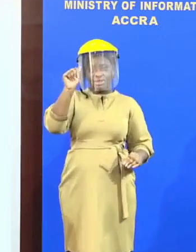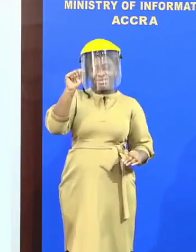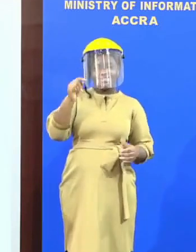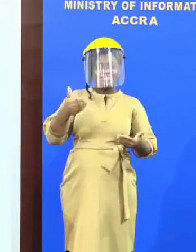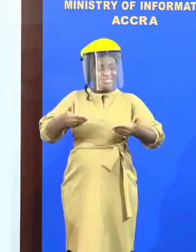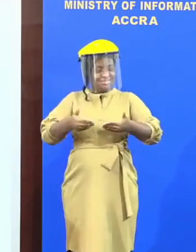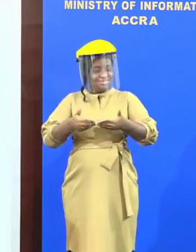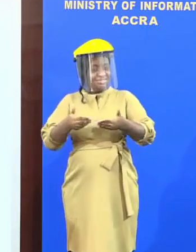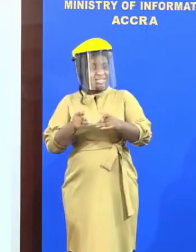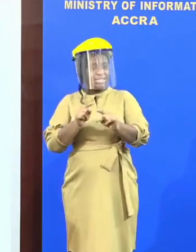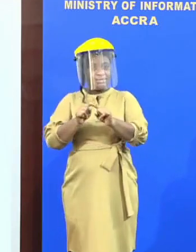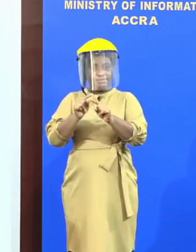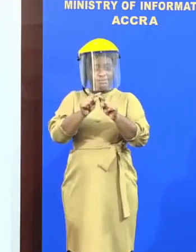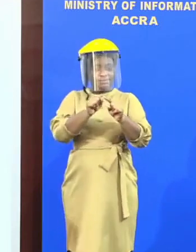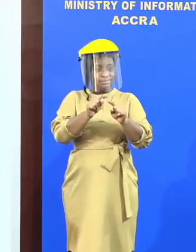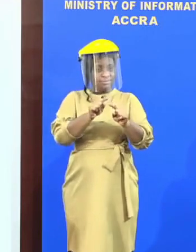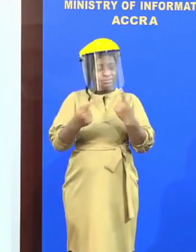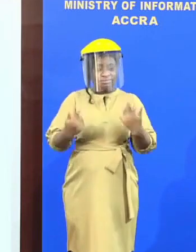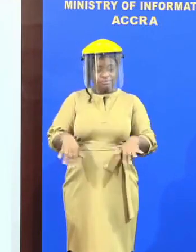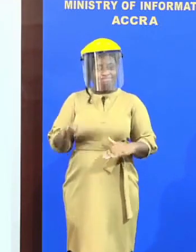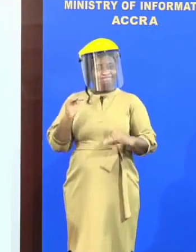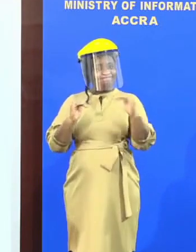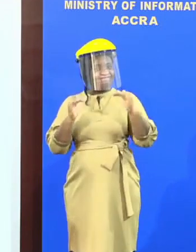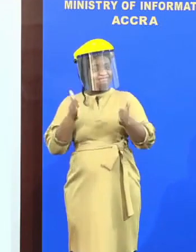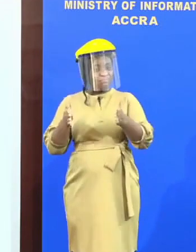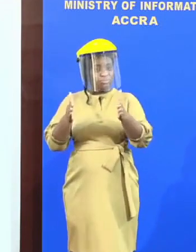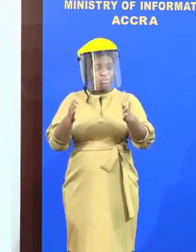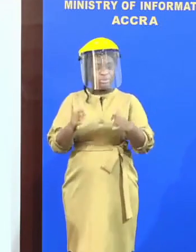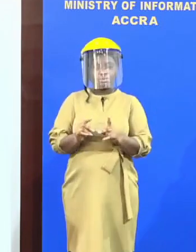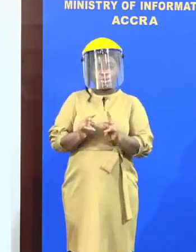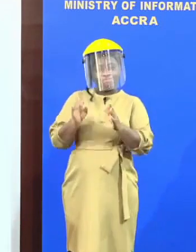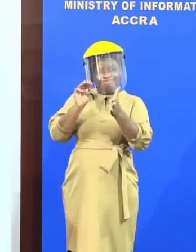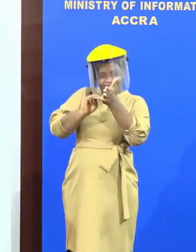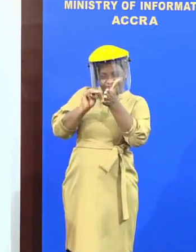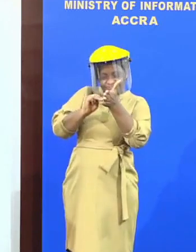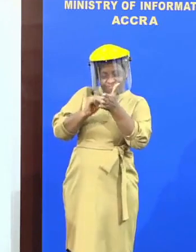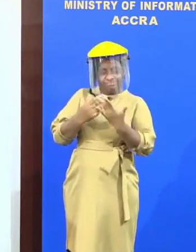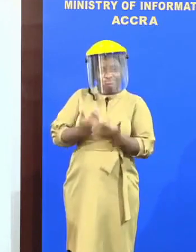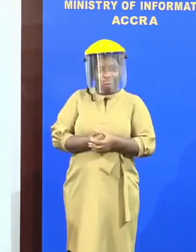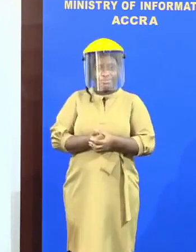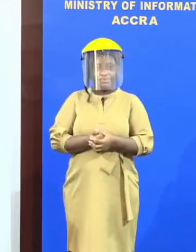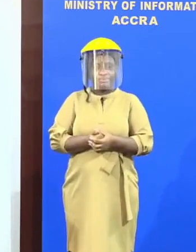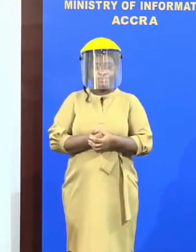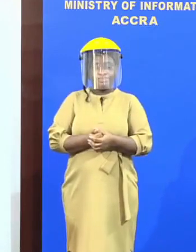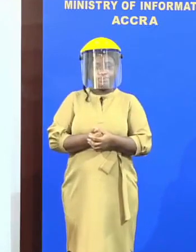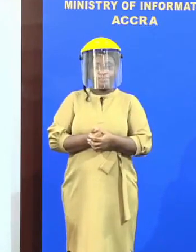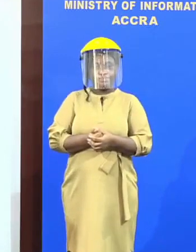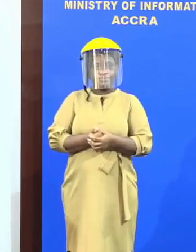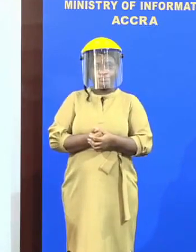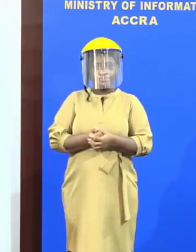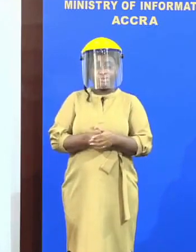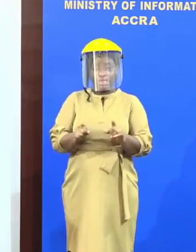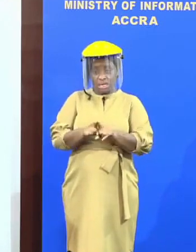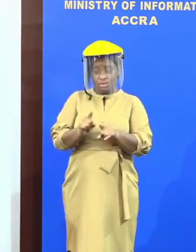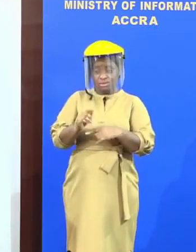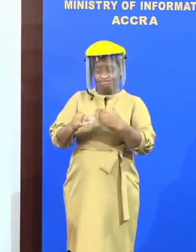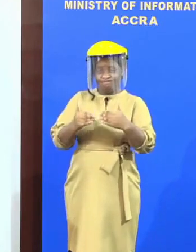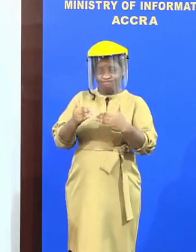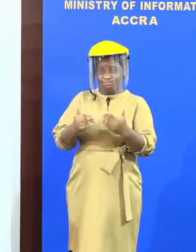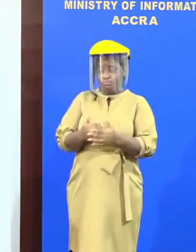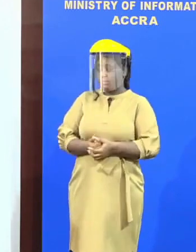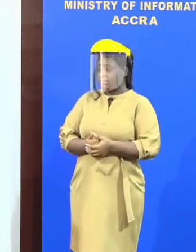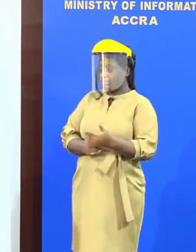of the various mitigating measures that you continue to observe and take the decisions as you go along. Doc, let me let you deal with